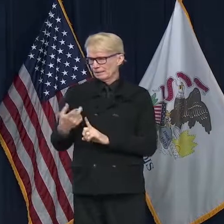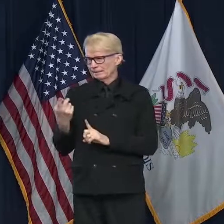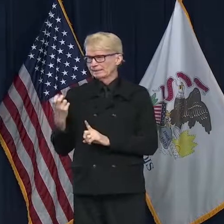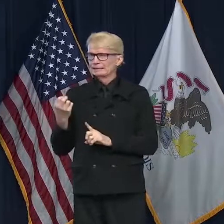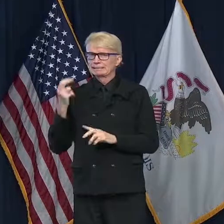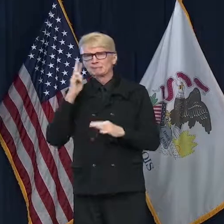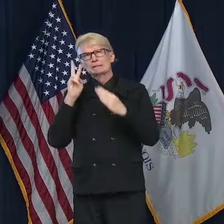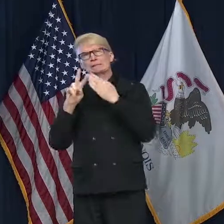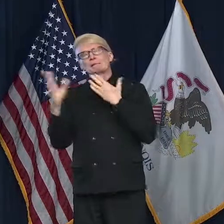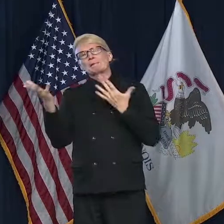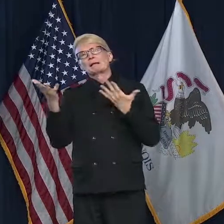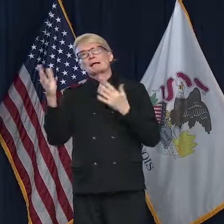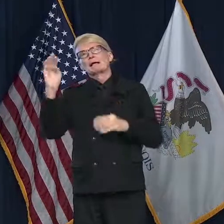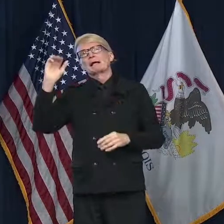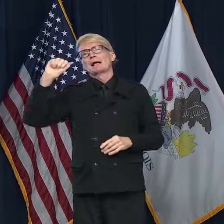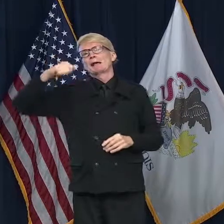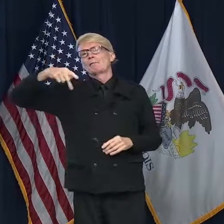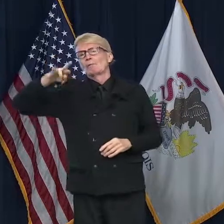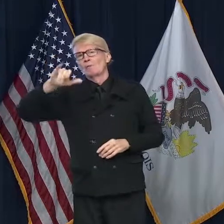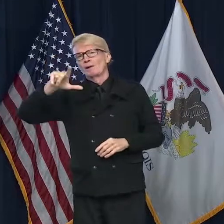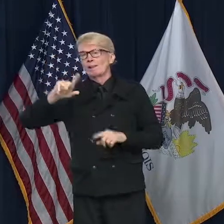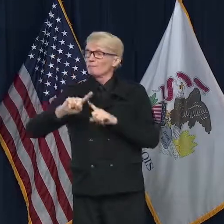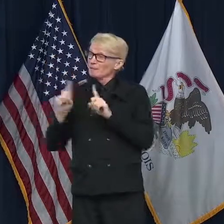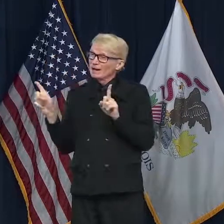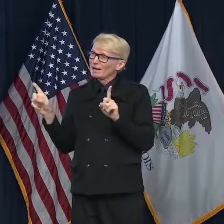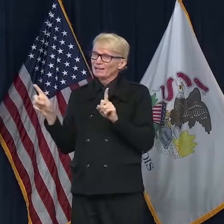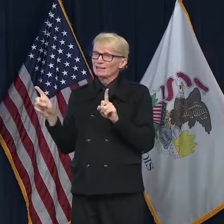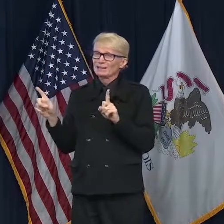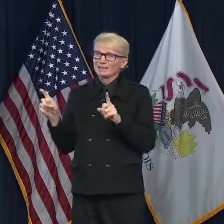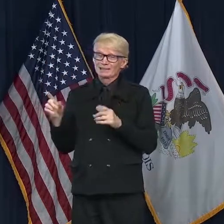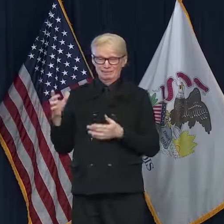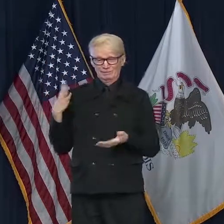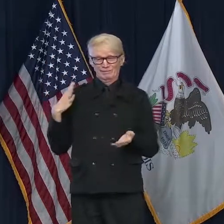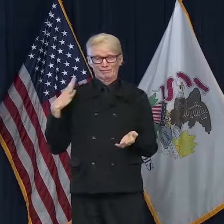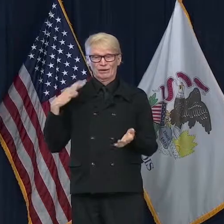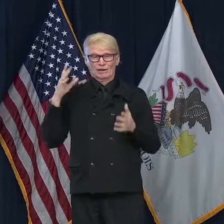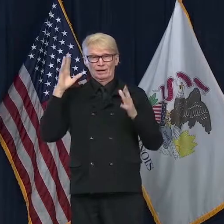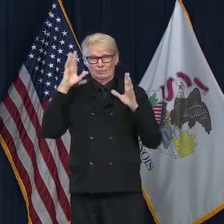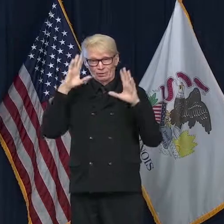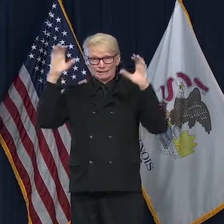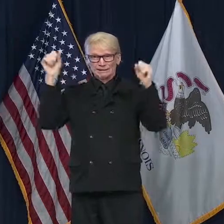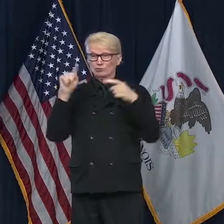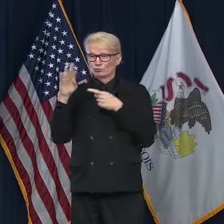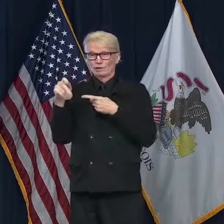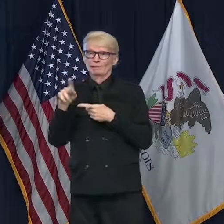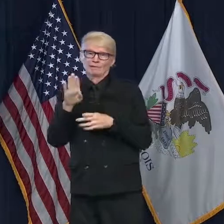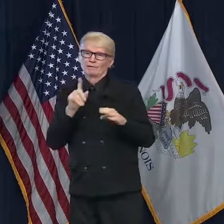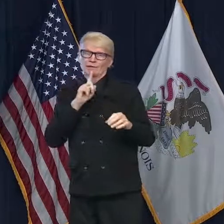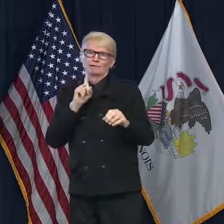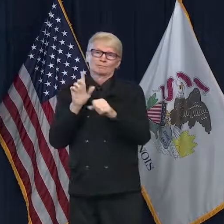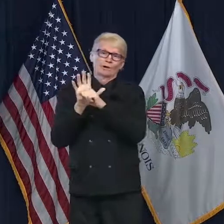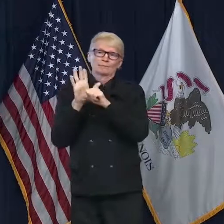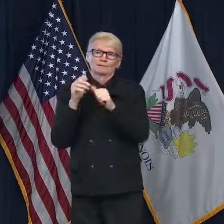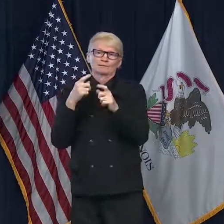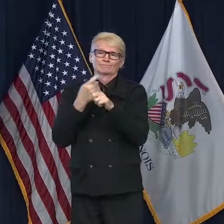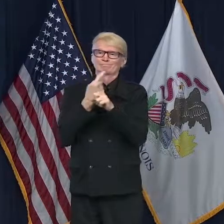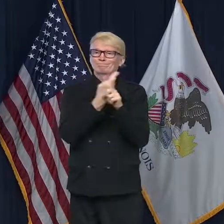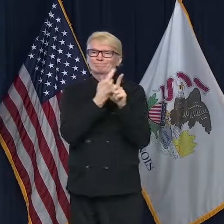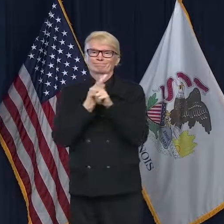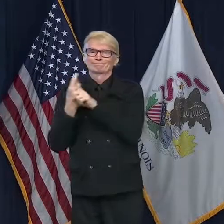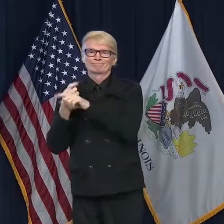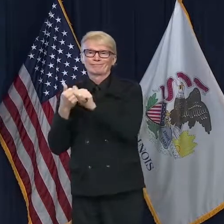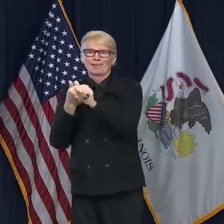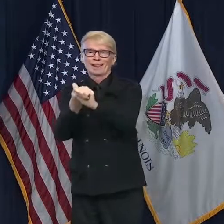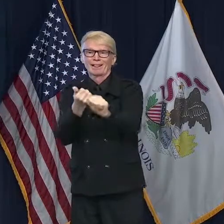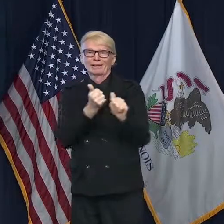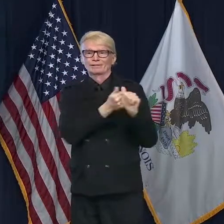April. But that was with promises from an administration that, frankly, has never lived up to its promises. Joel Ebert at the Daily Line. With new strains